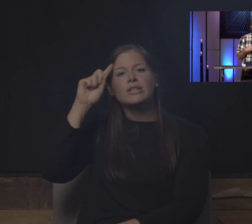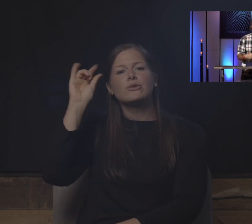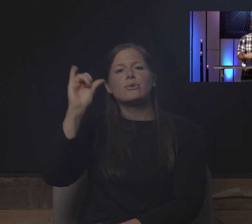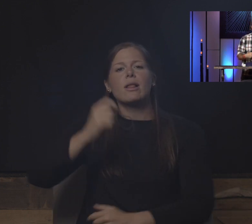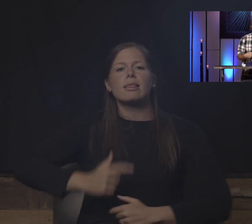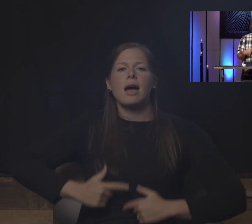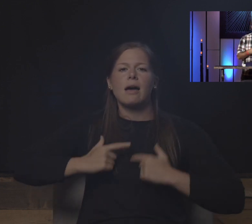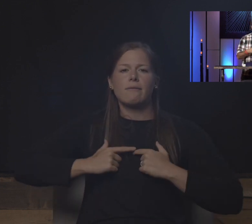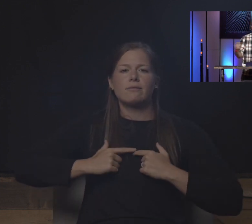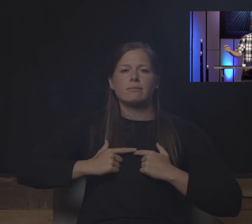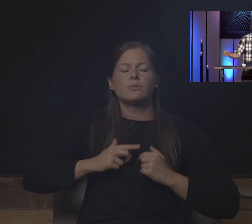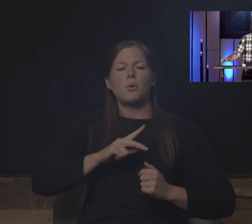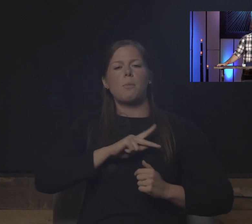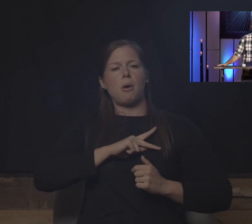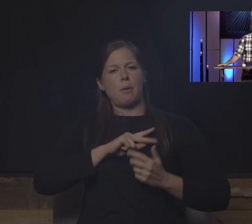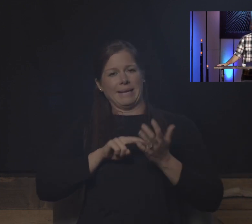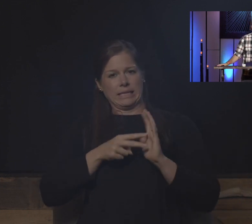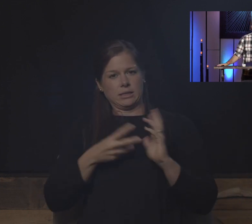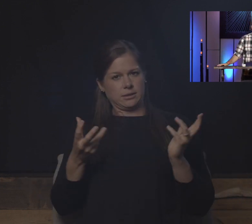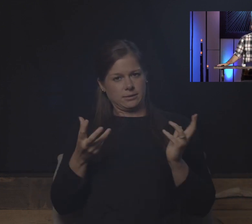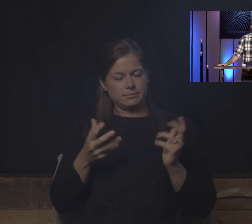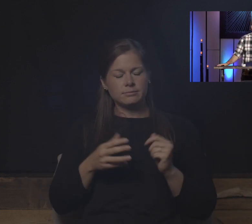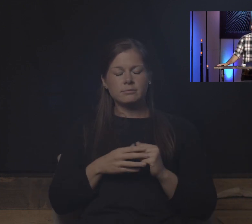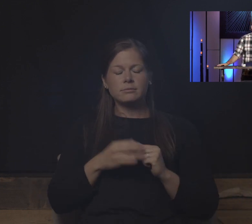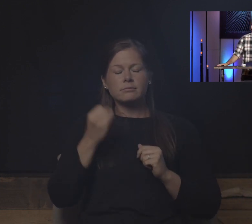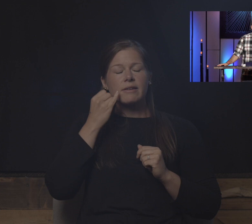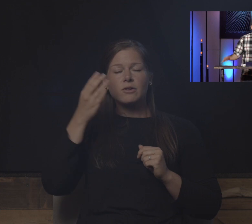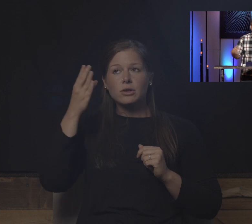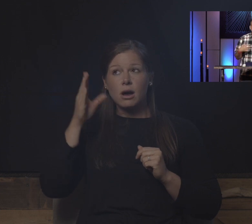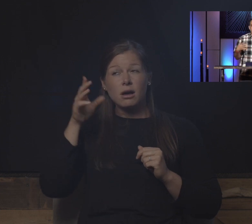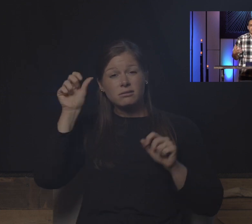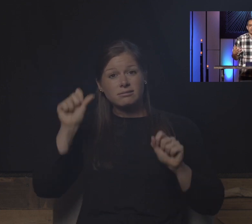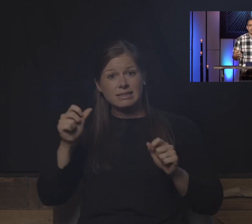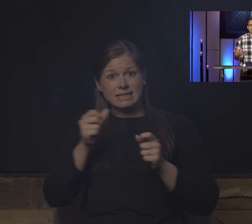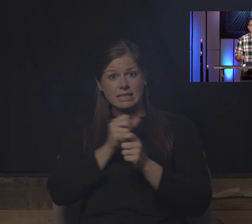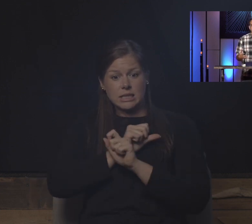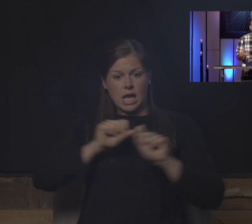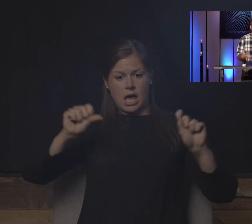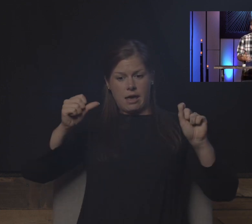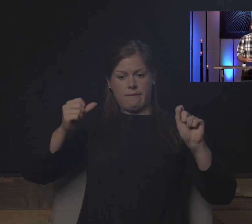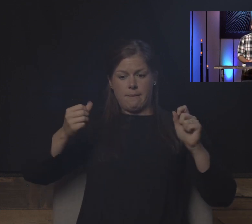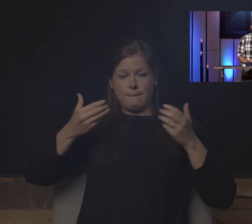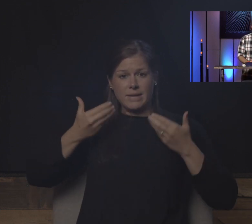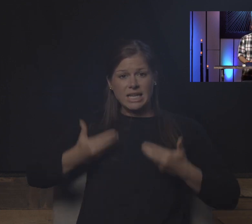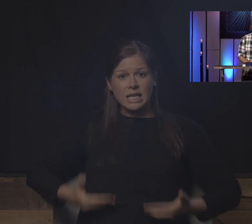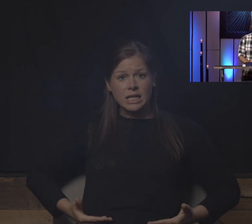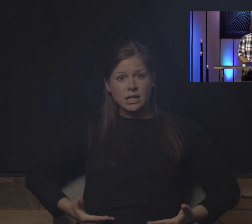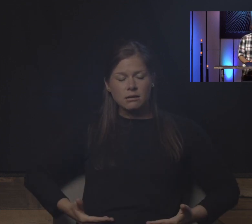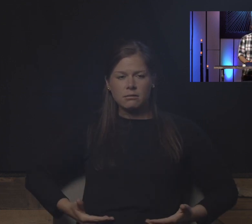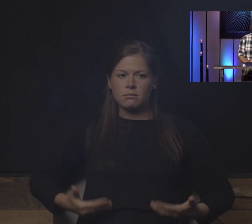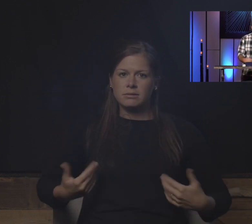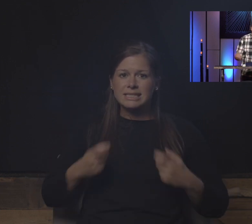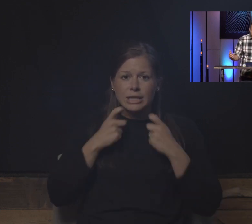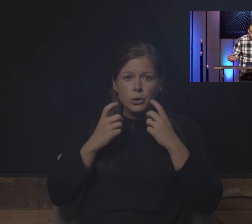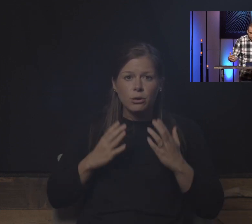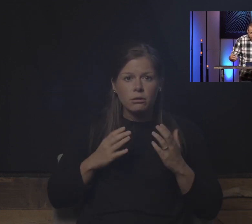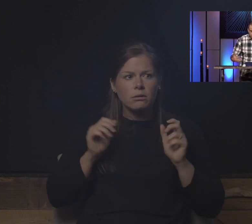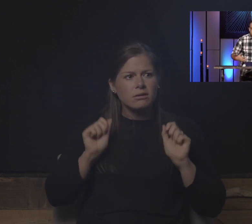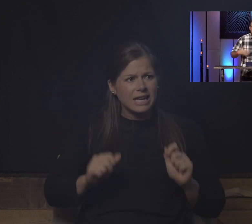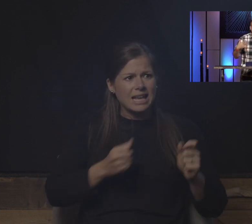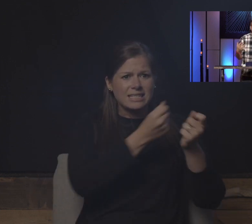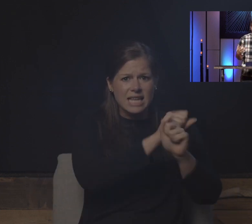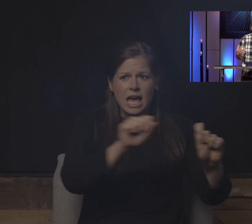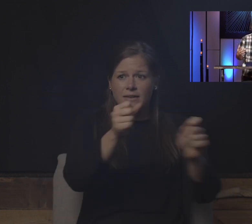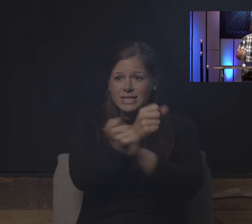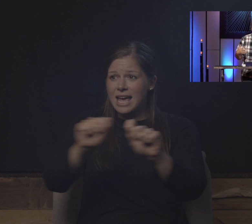can save me, he can save anybody. Do we have that same hope? That hope